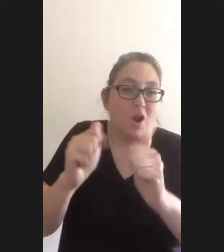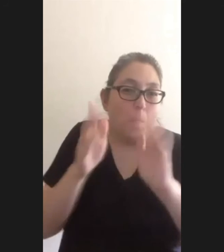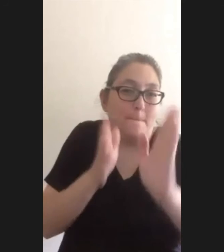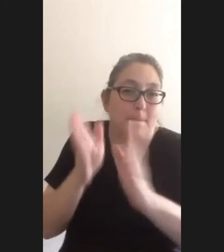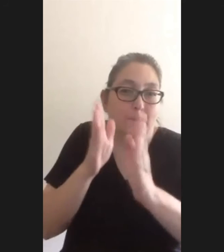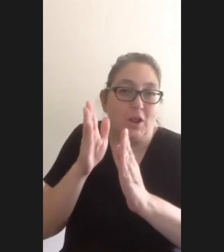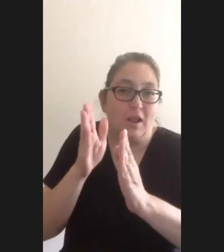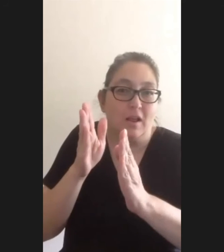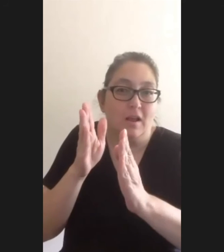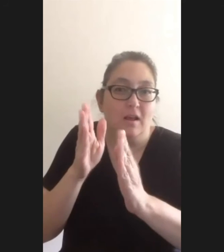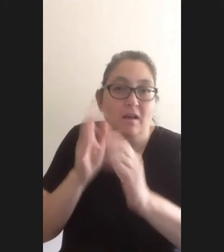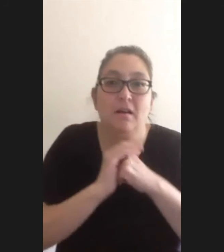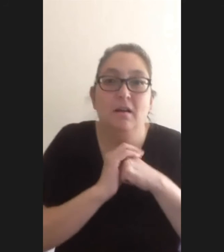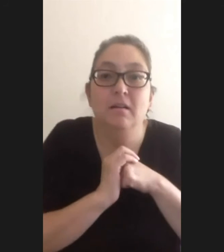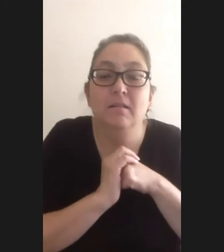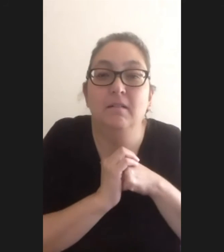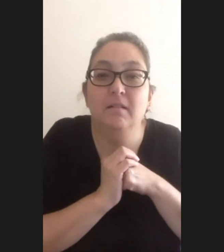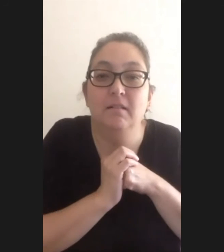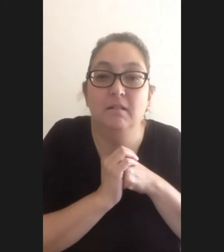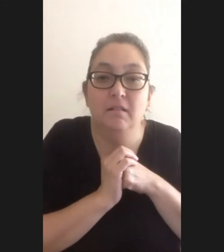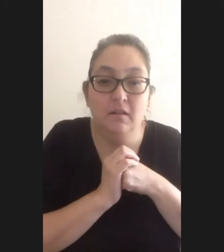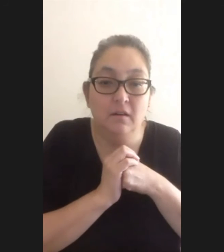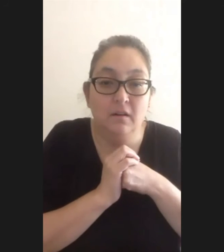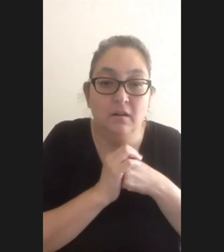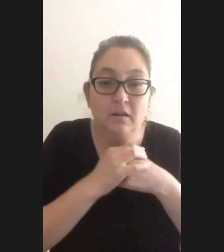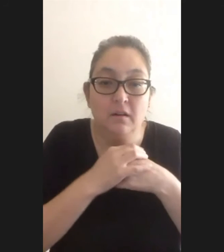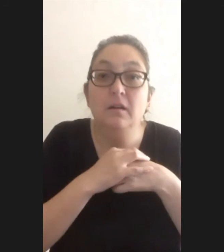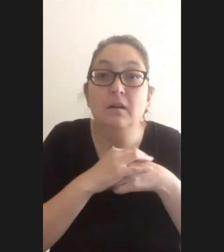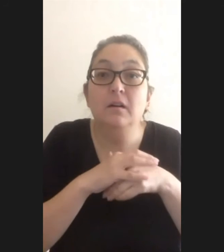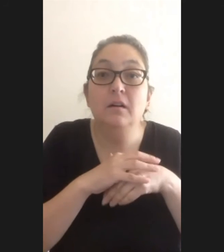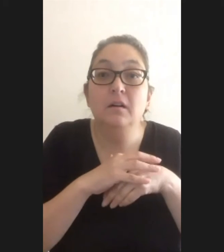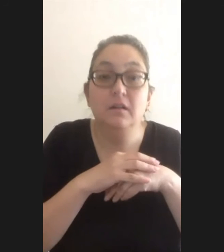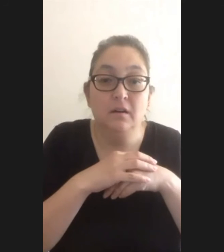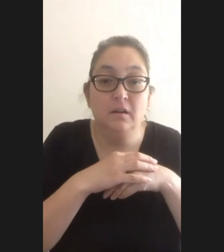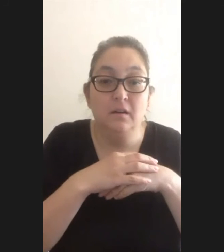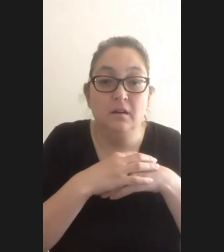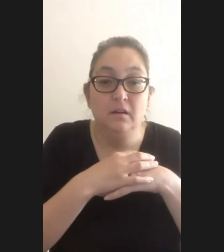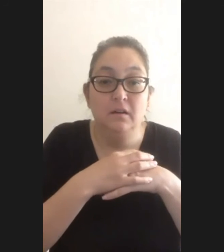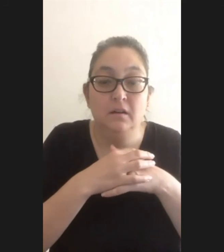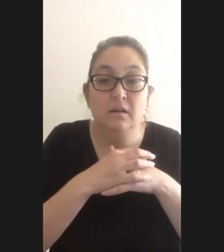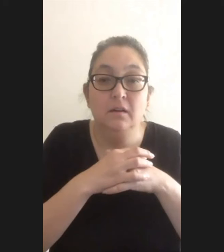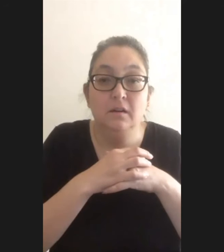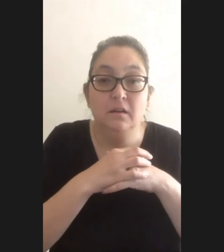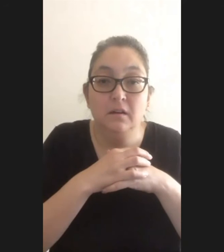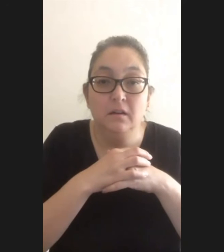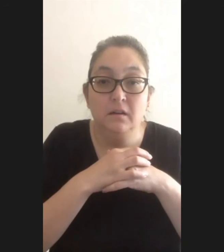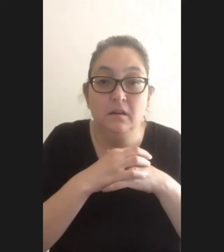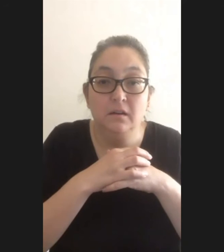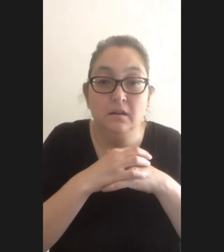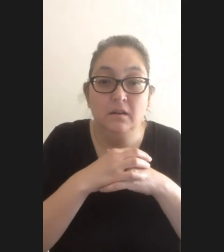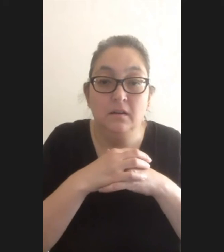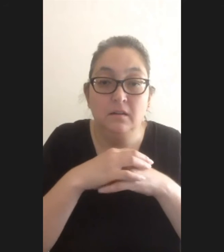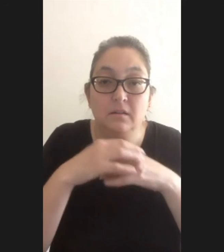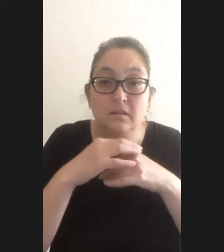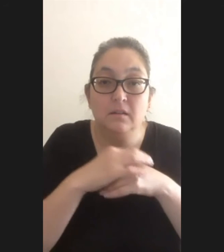Simon, your microphone is off. Hang on. Interpreter. Hi, I'm Jeannie, and I work with the Rhode Island School for the Deaf. I